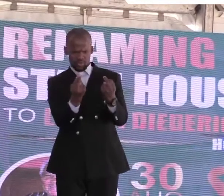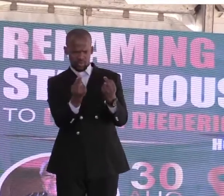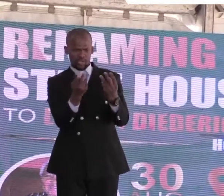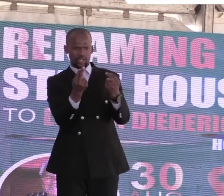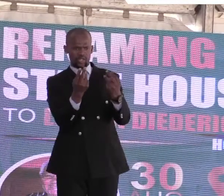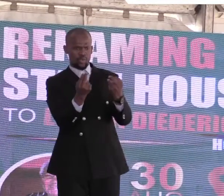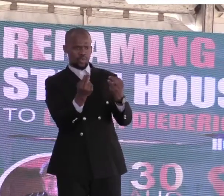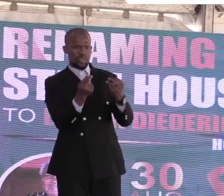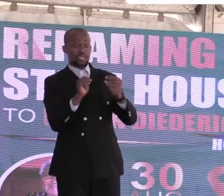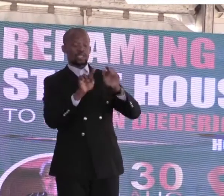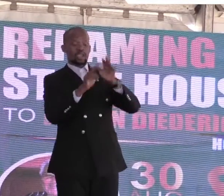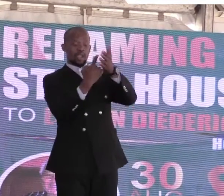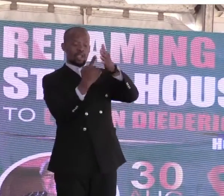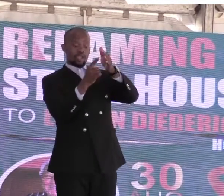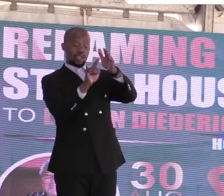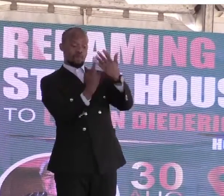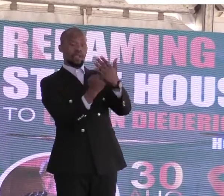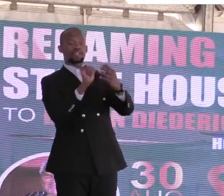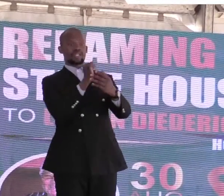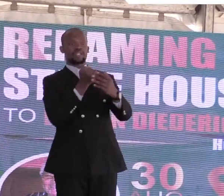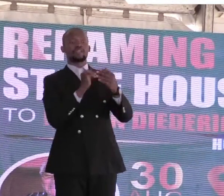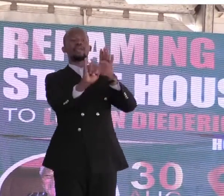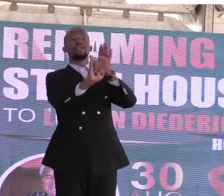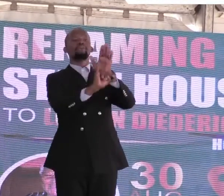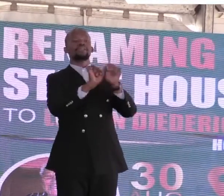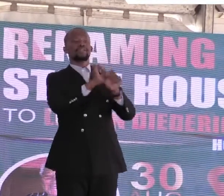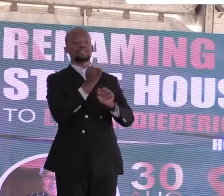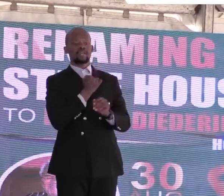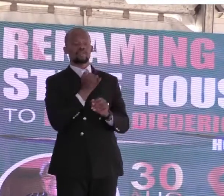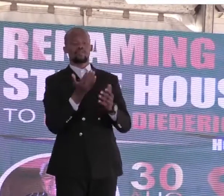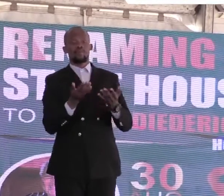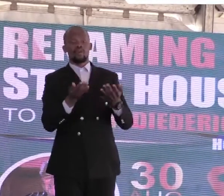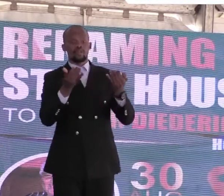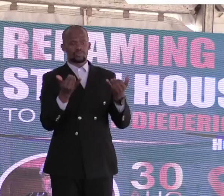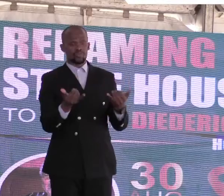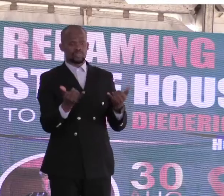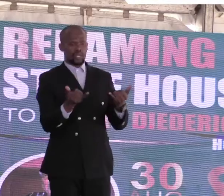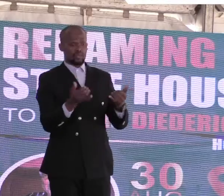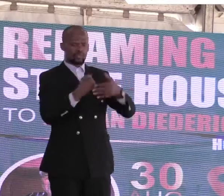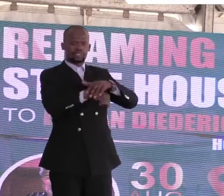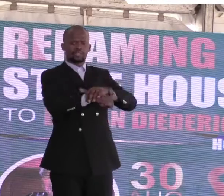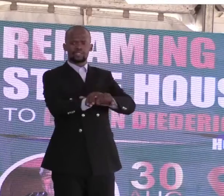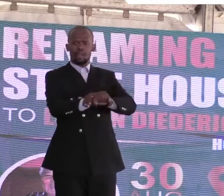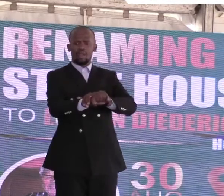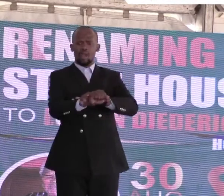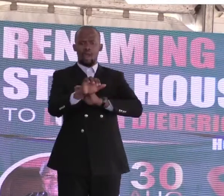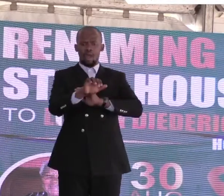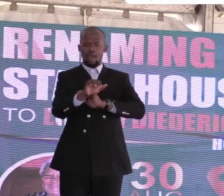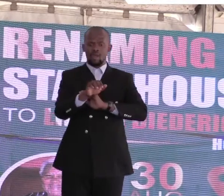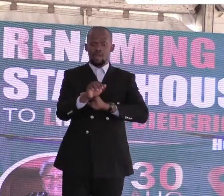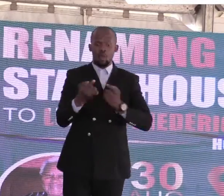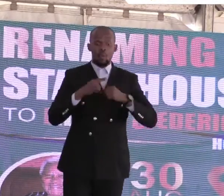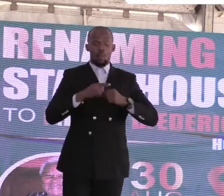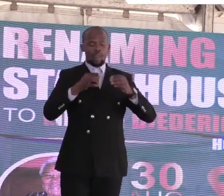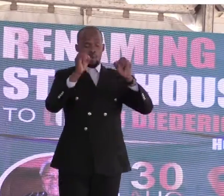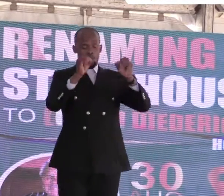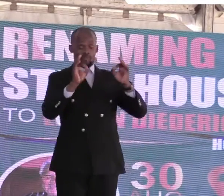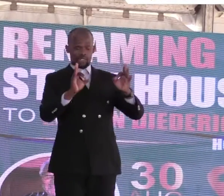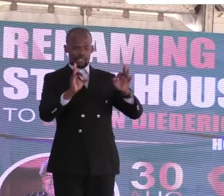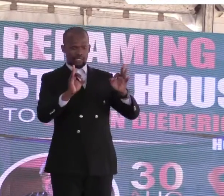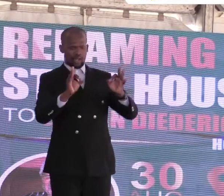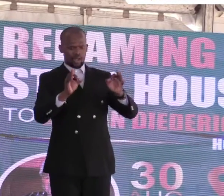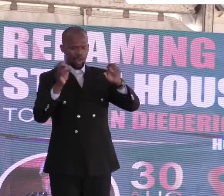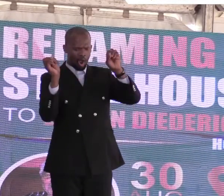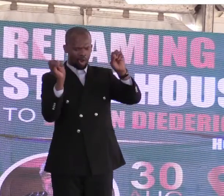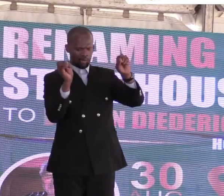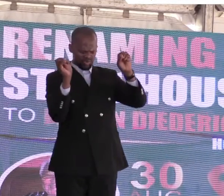reputation. Today, as the province of your own birth, Mama, we are officially